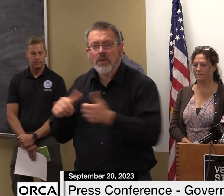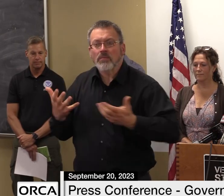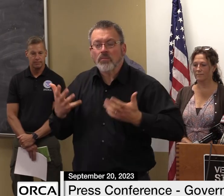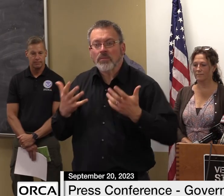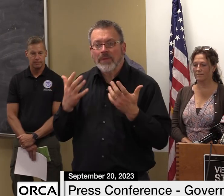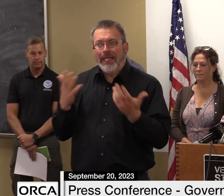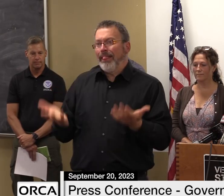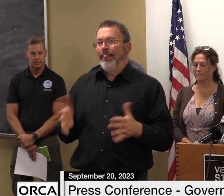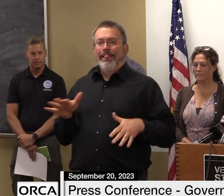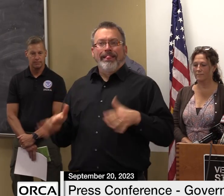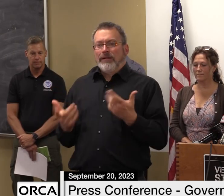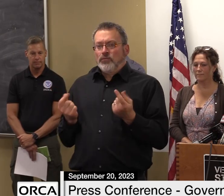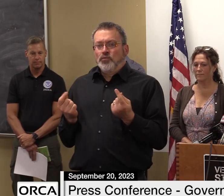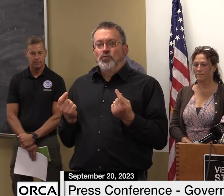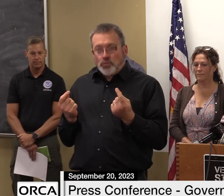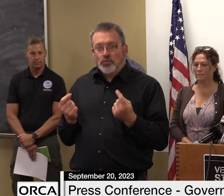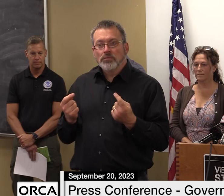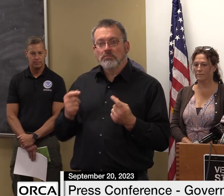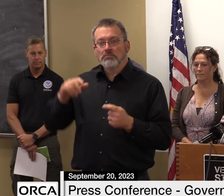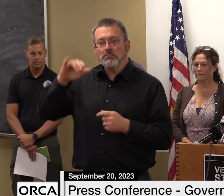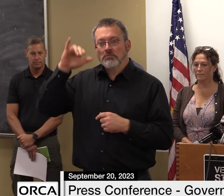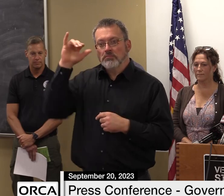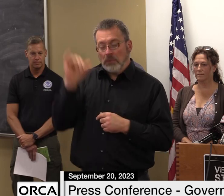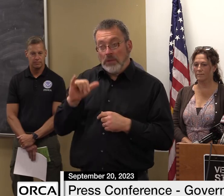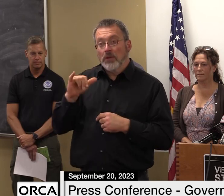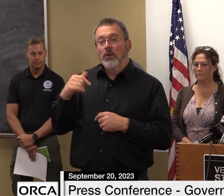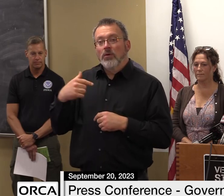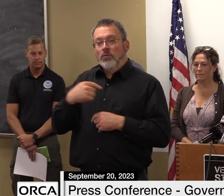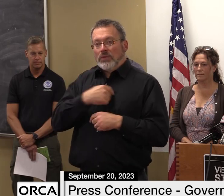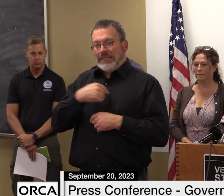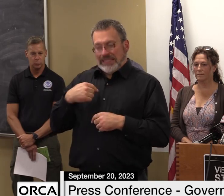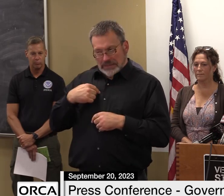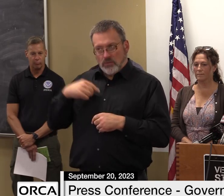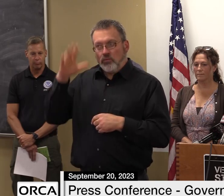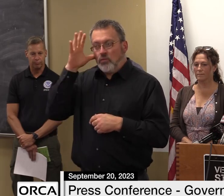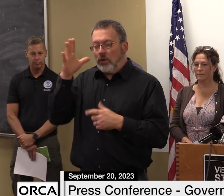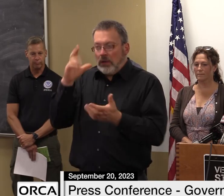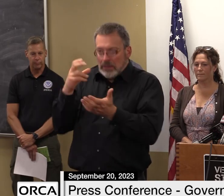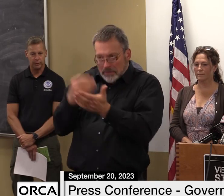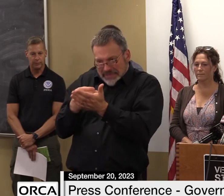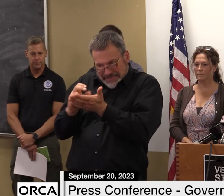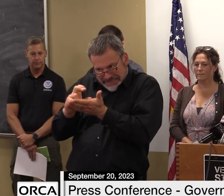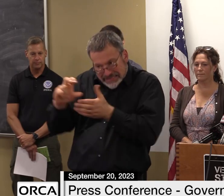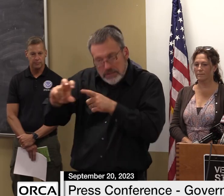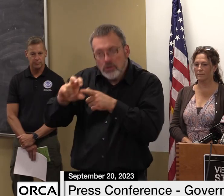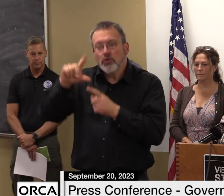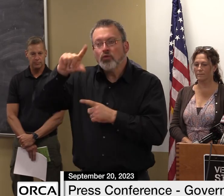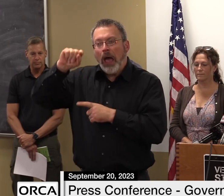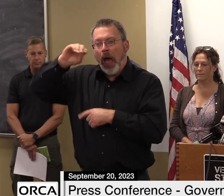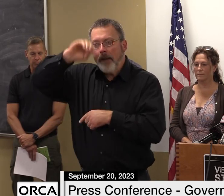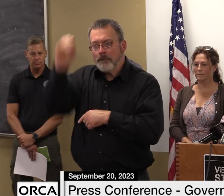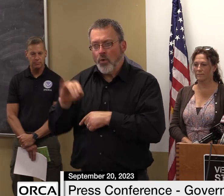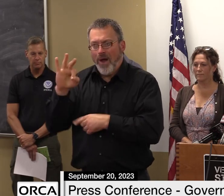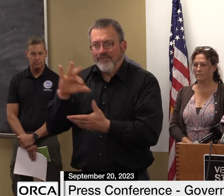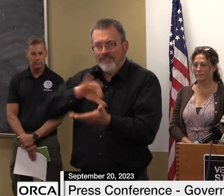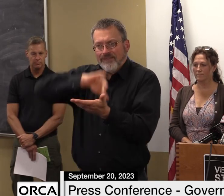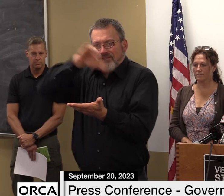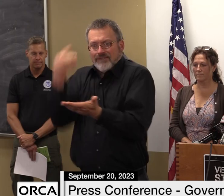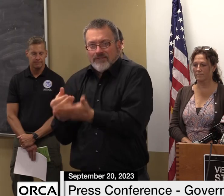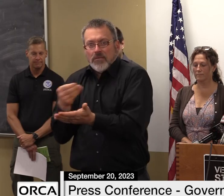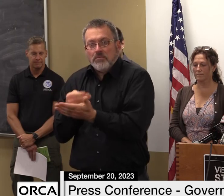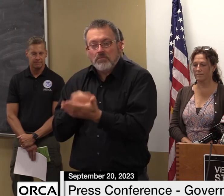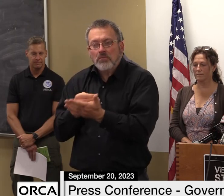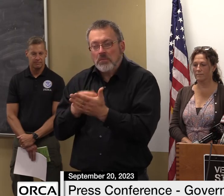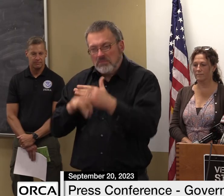of net damages, but up to a cap of $20,000. If entities suffered more than $1 million worth of damage, they had